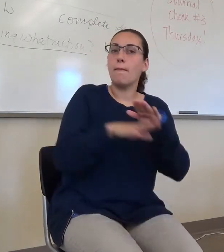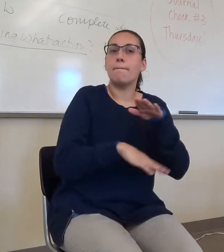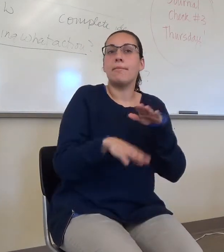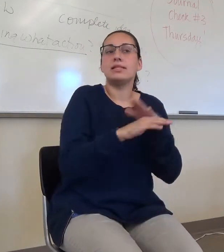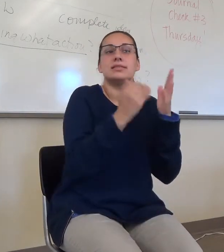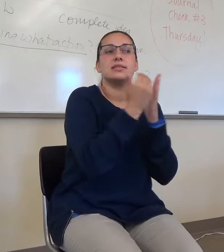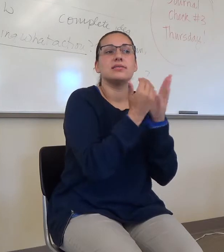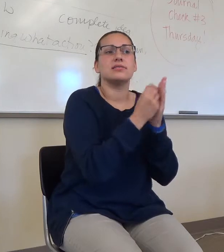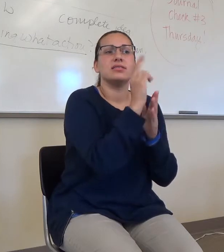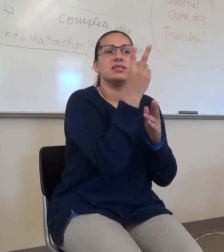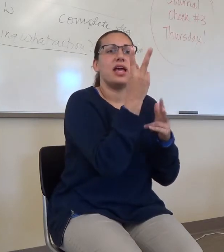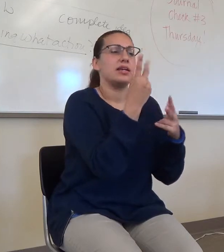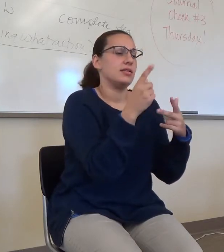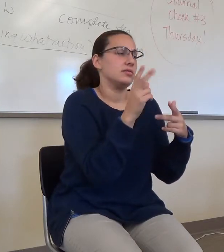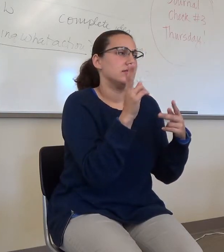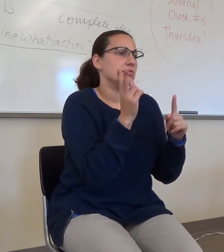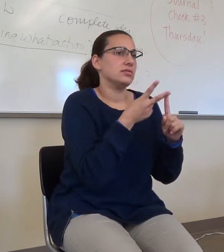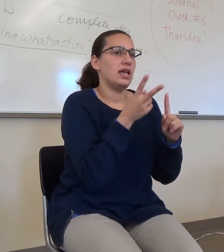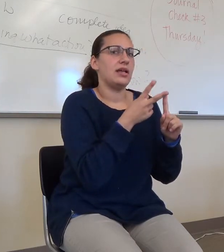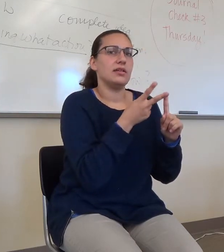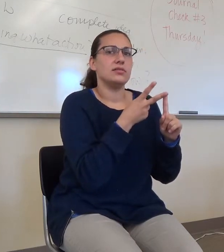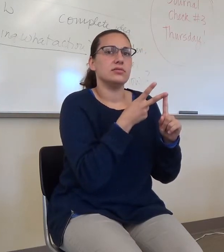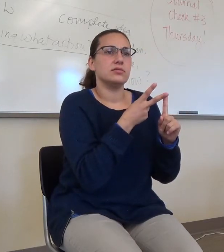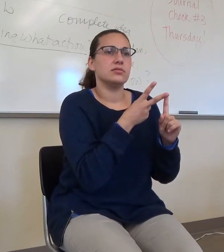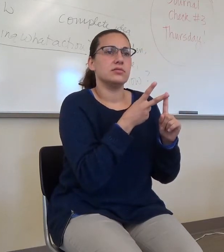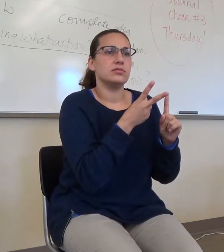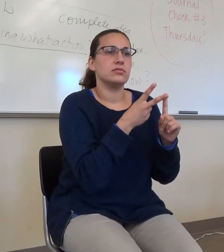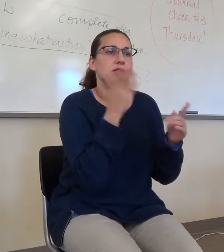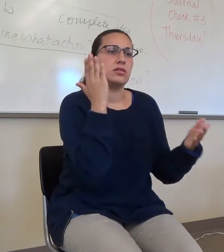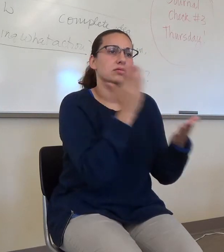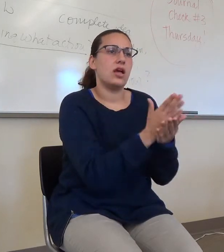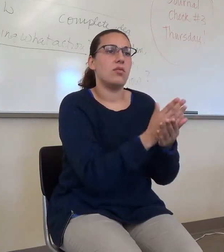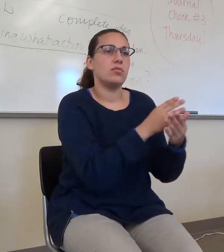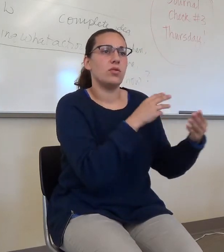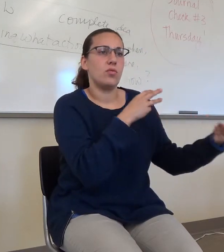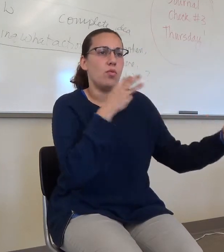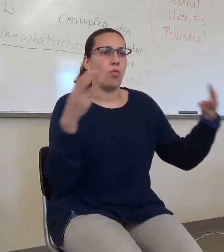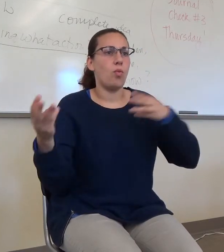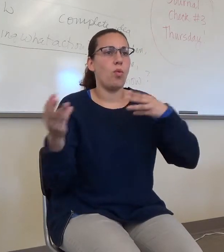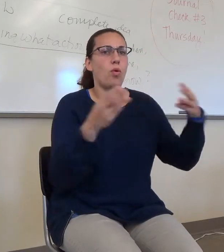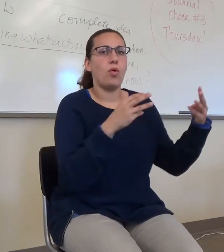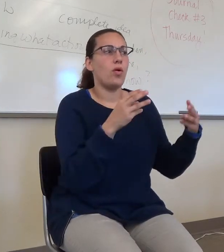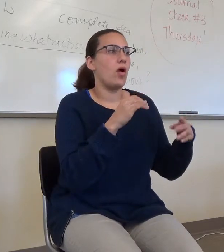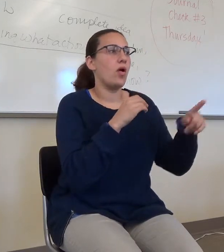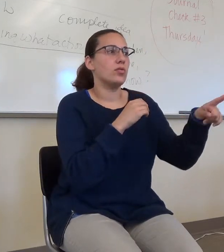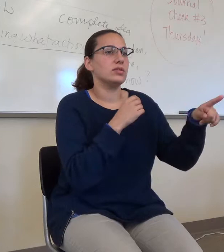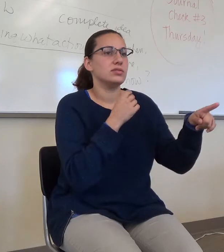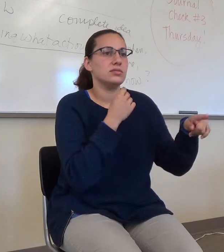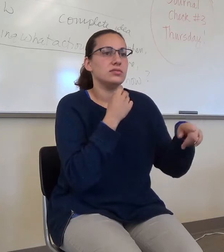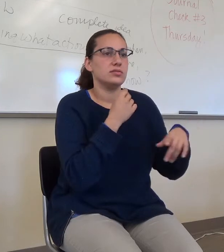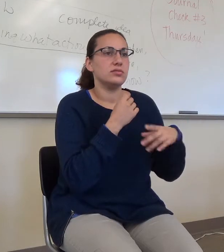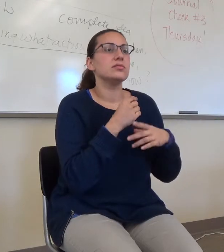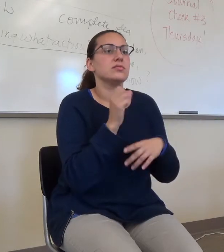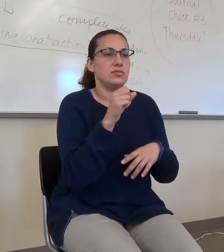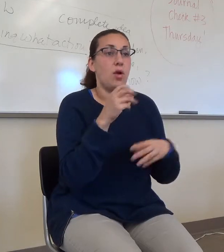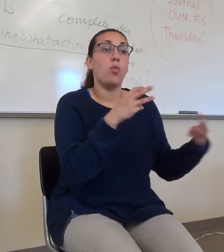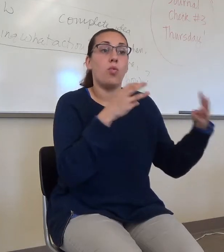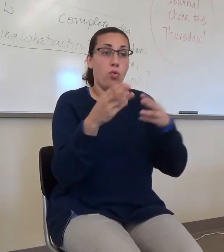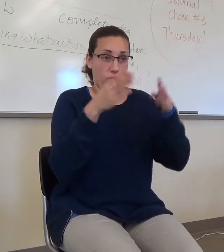What's the second thing, Sam? To prevent the remains. Yeah, okay, so warriors, what does this word